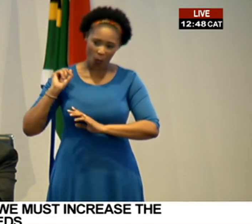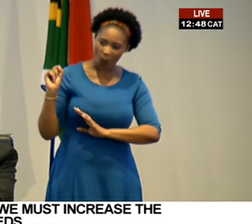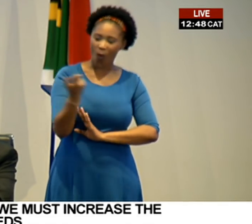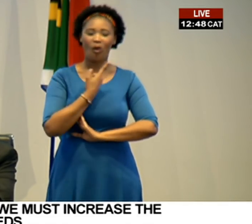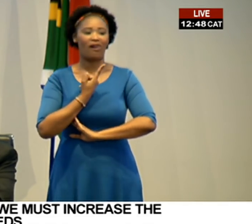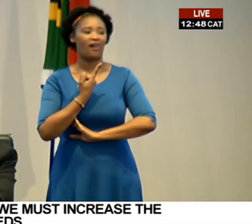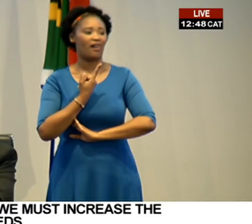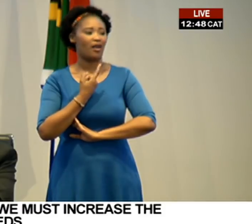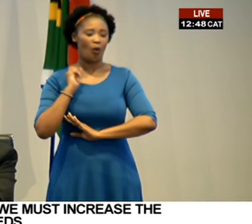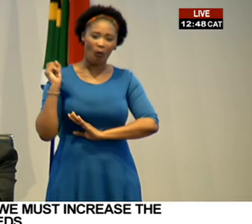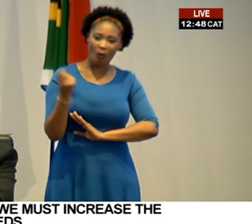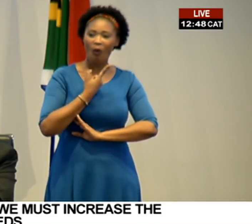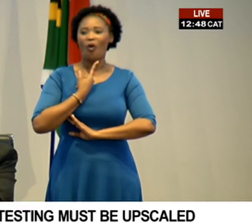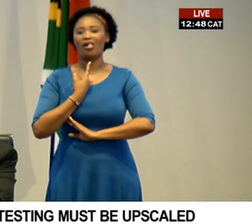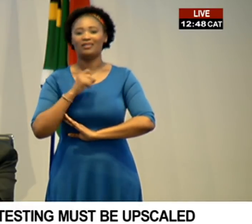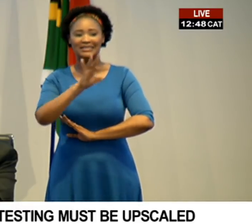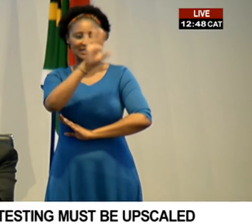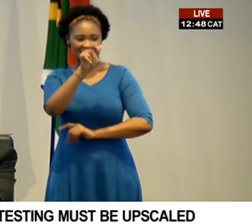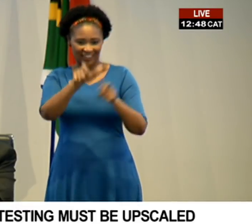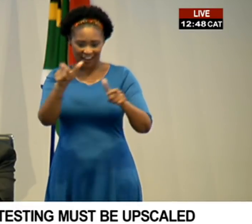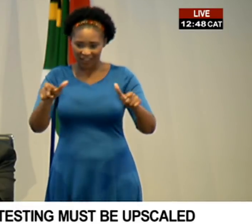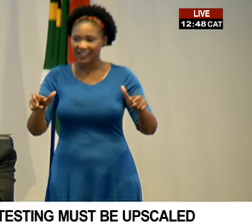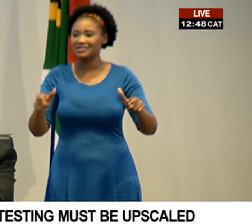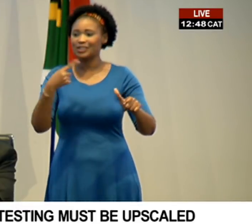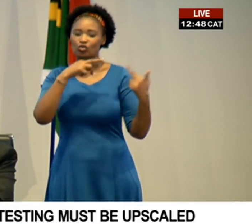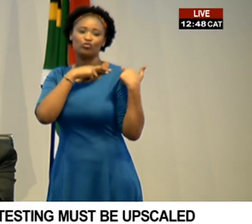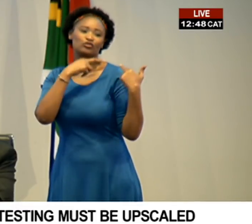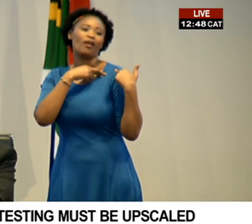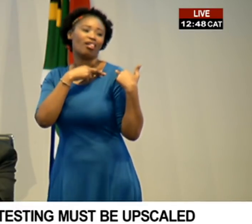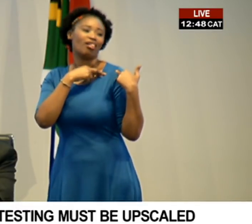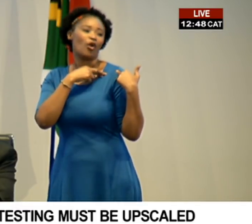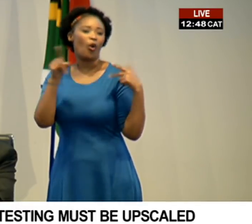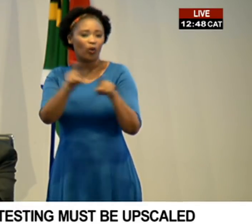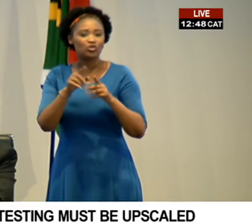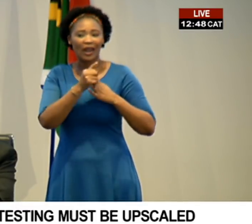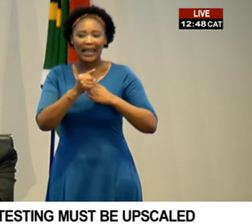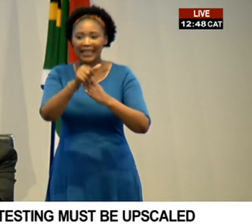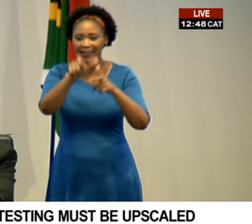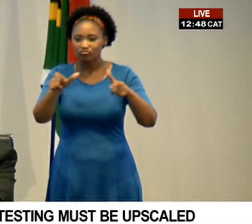us as citizens of our country, but also as leaders in government, as